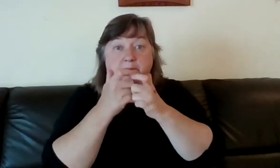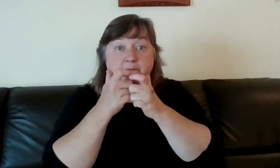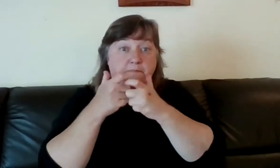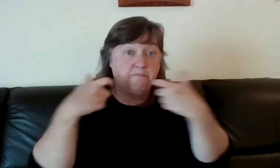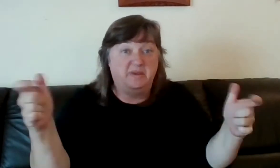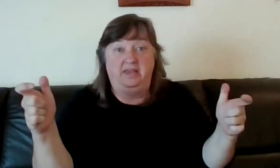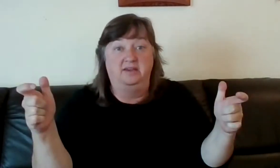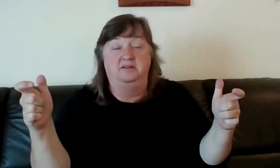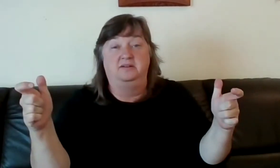Big.